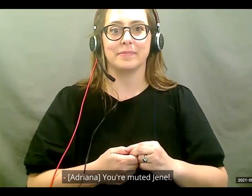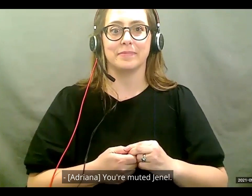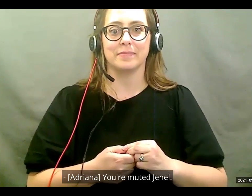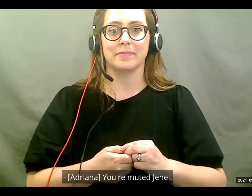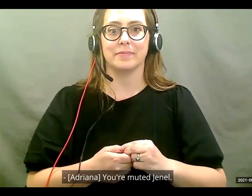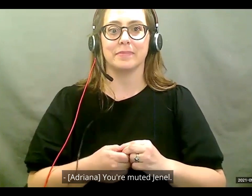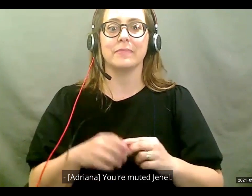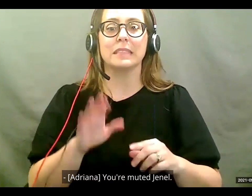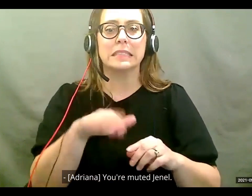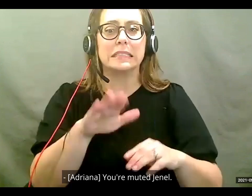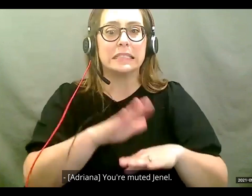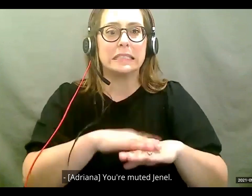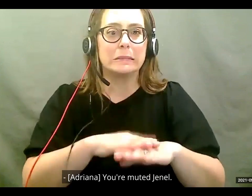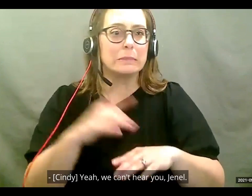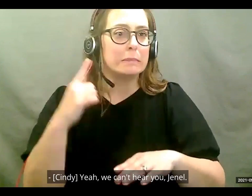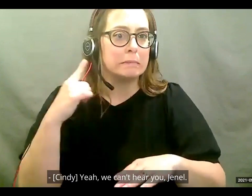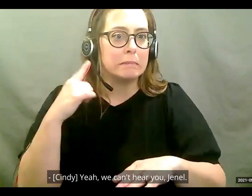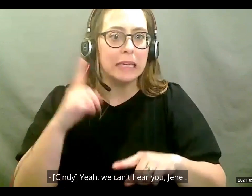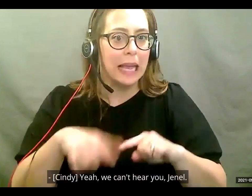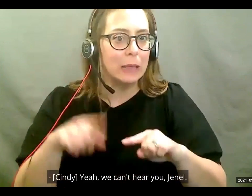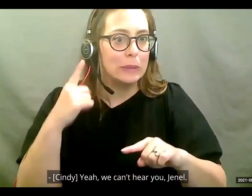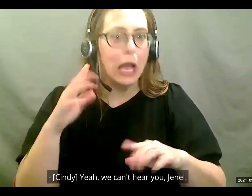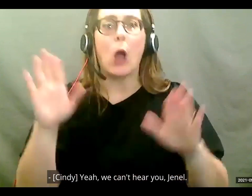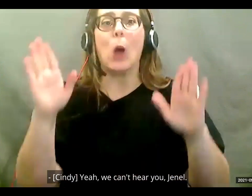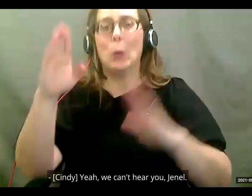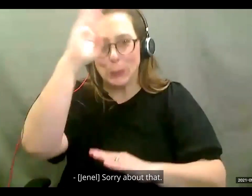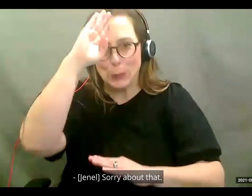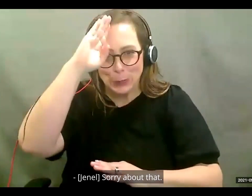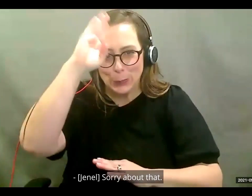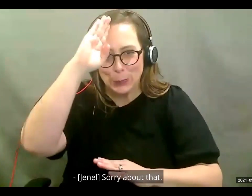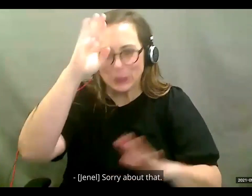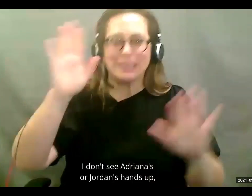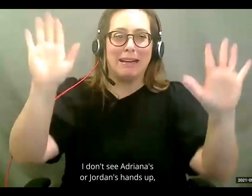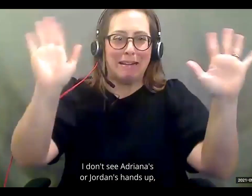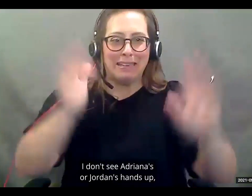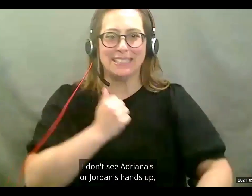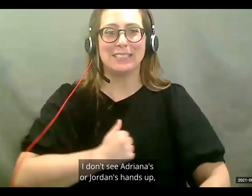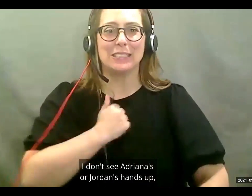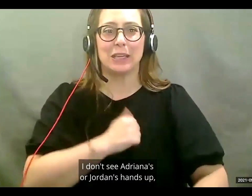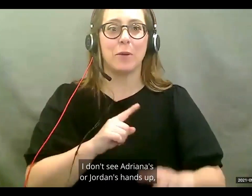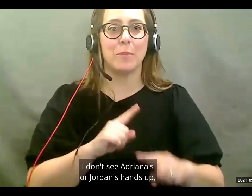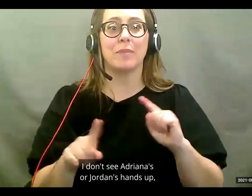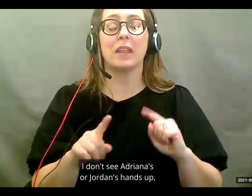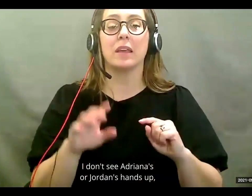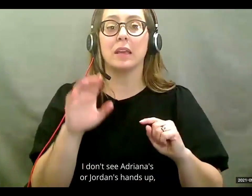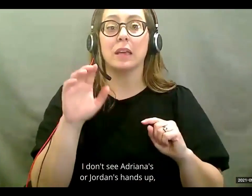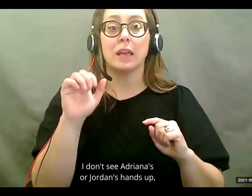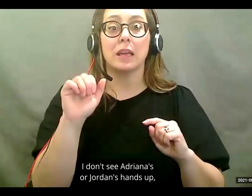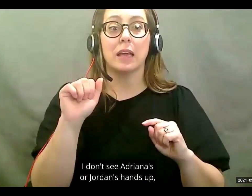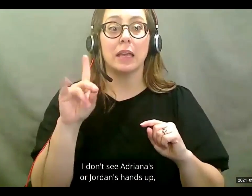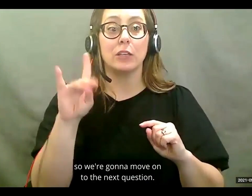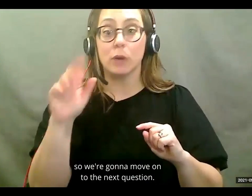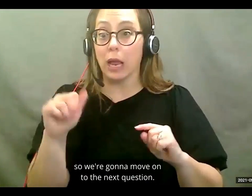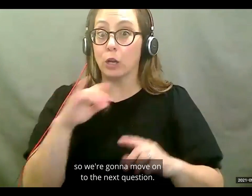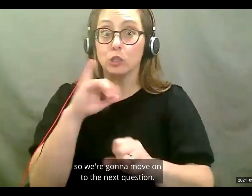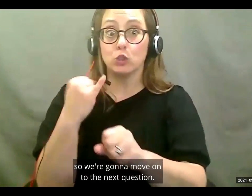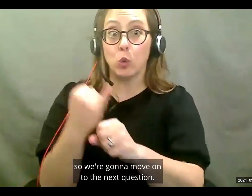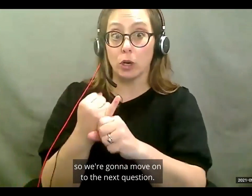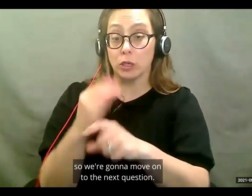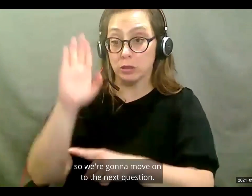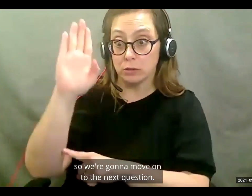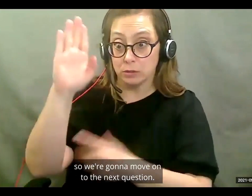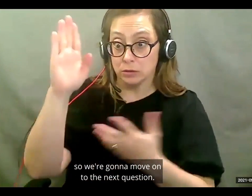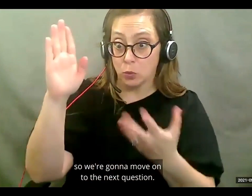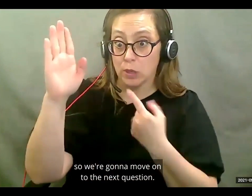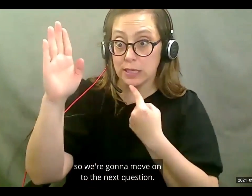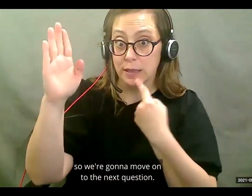You're muted, Janelle. Yeah, we can't hear you, Janelle. Sorry about that. I don't see Adriana's or Jordan's hand up, so we're gonna